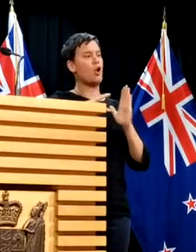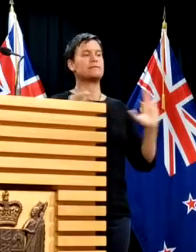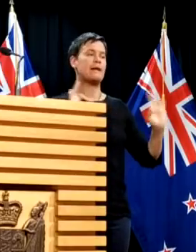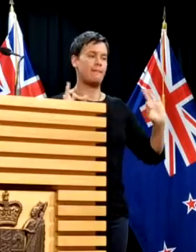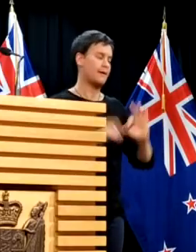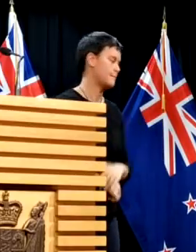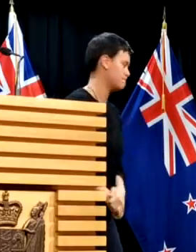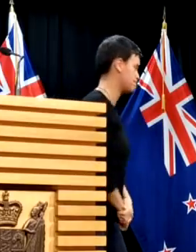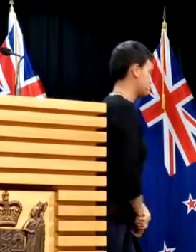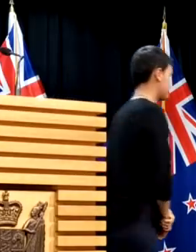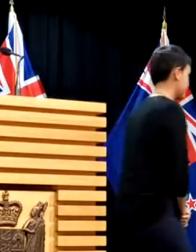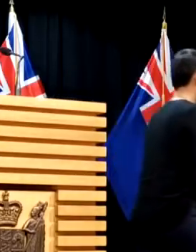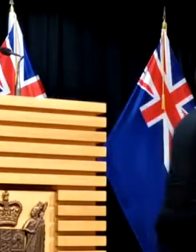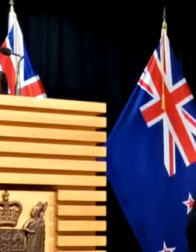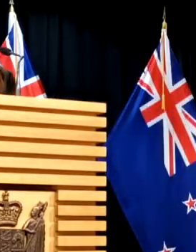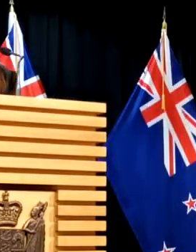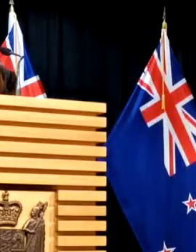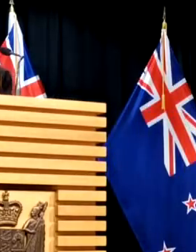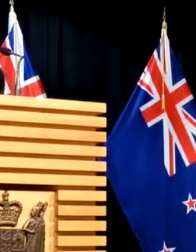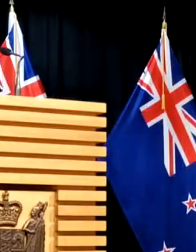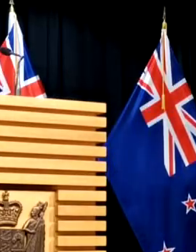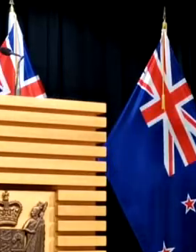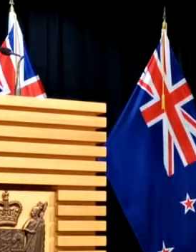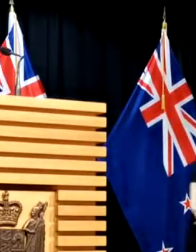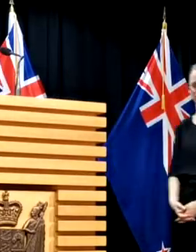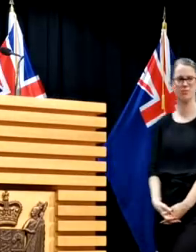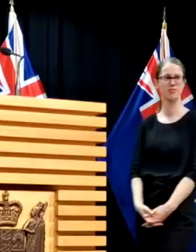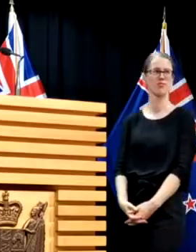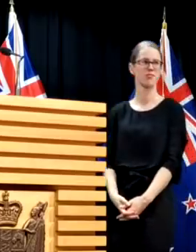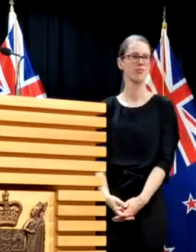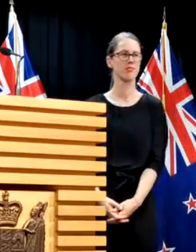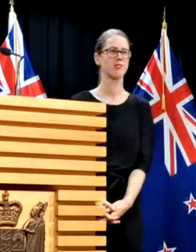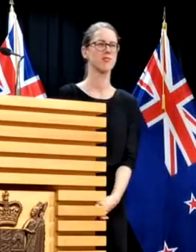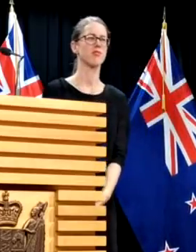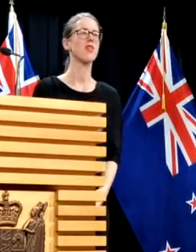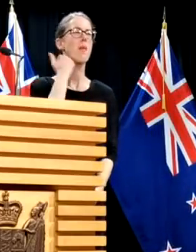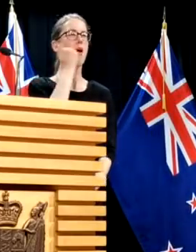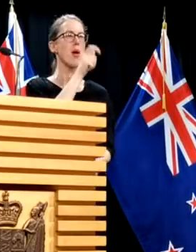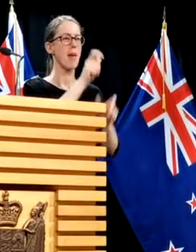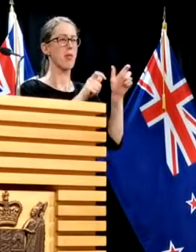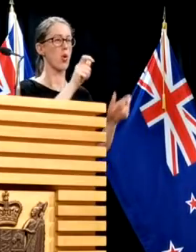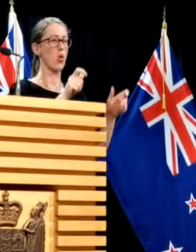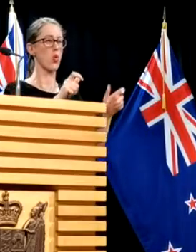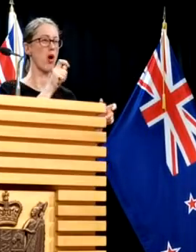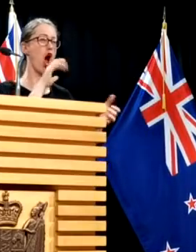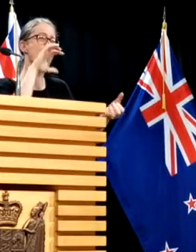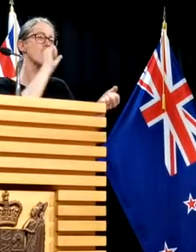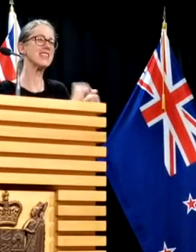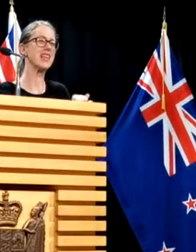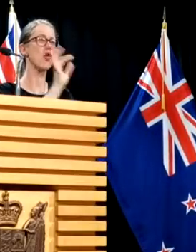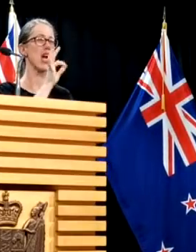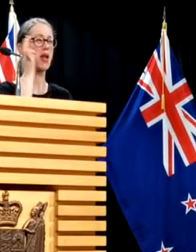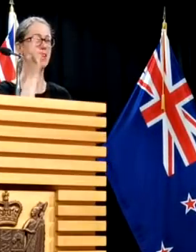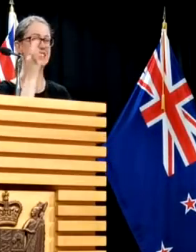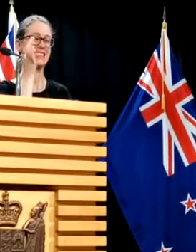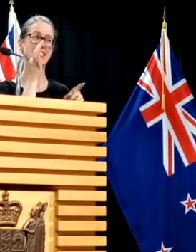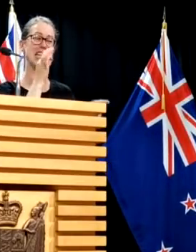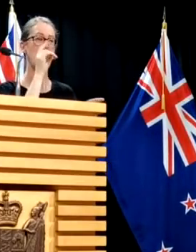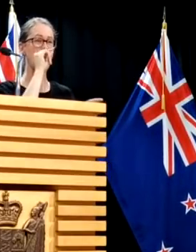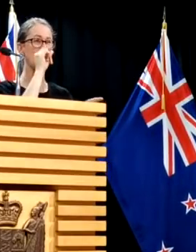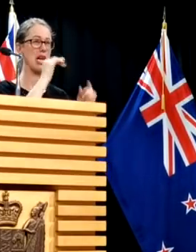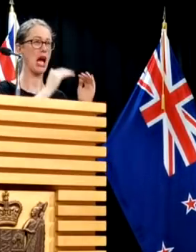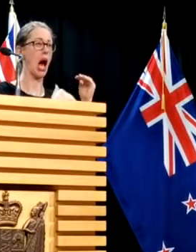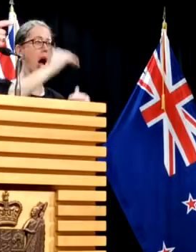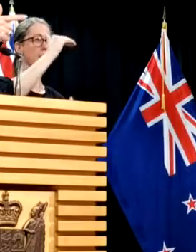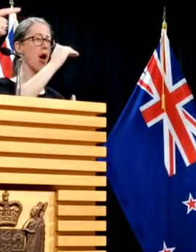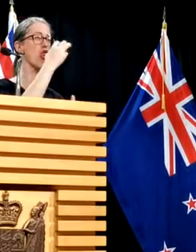position on it. Three times more likely to be arrested for cannabis-related charges. The people have voted no now, so what are you going to do to